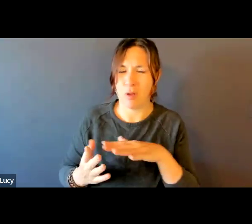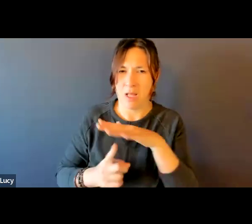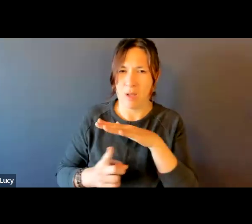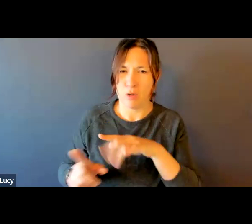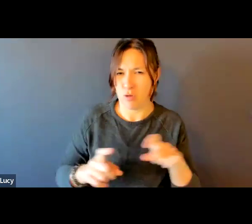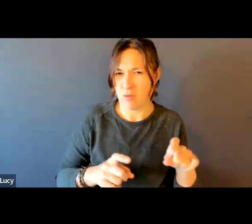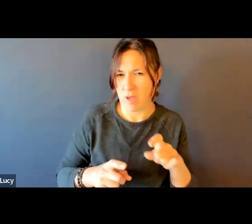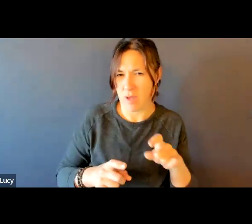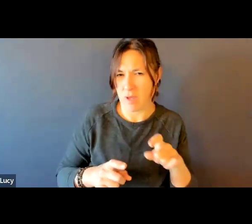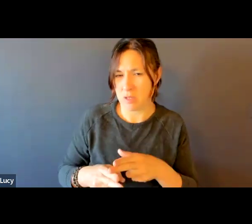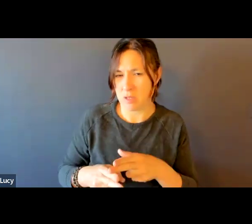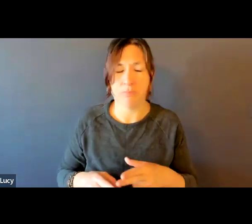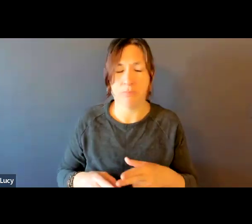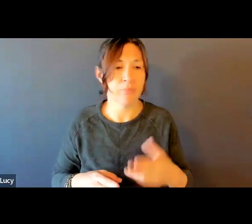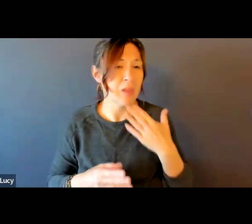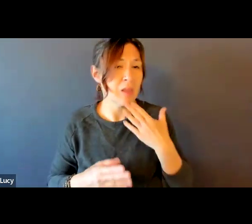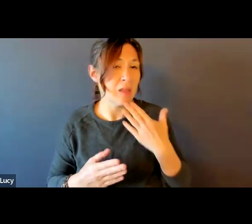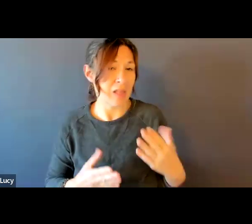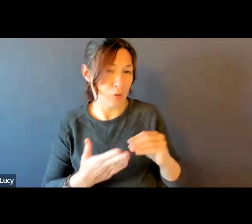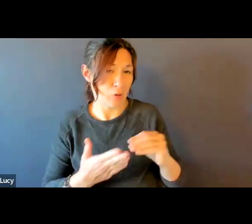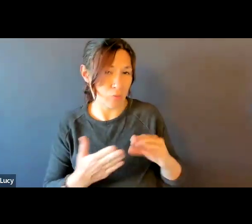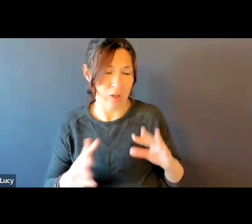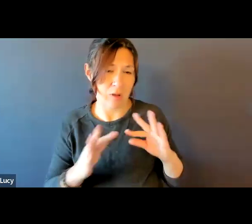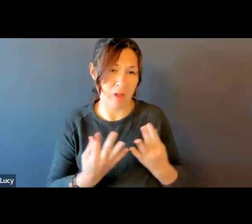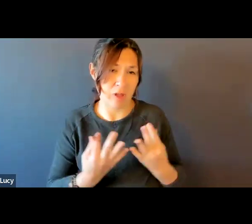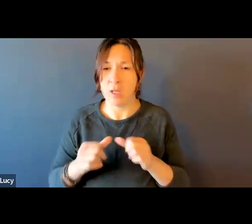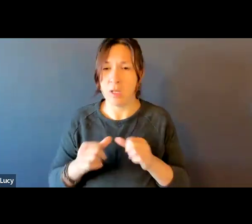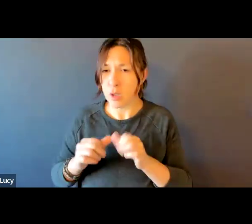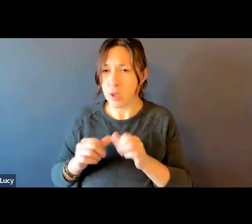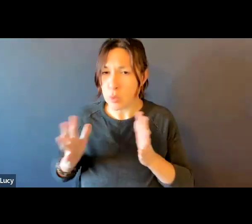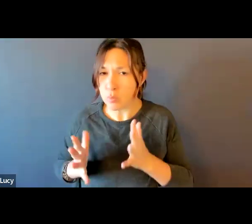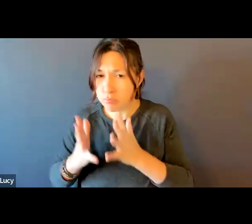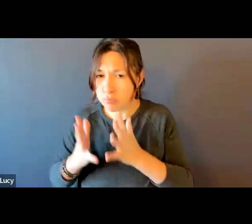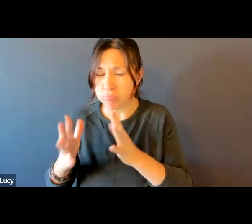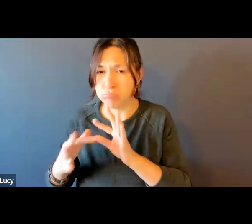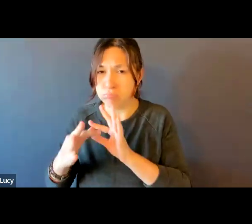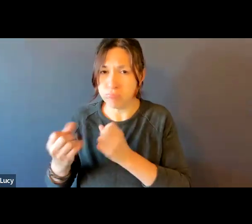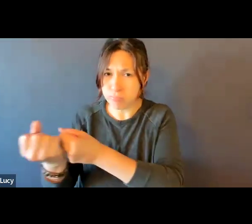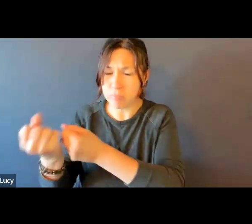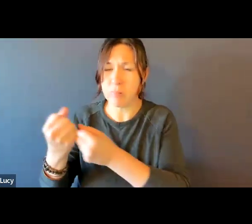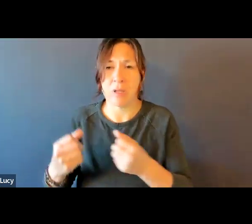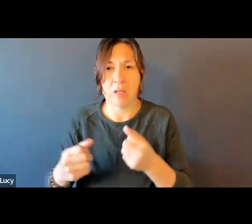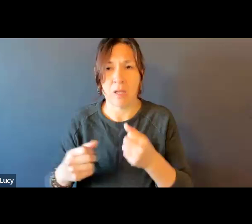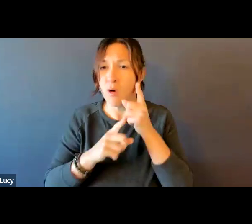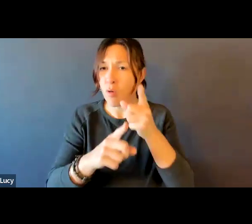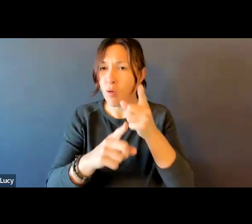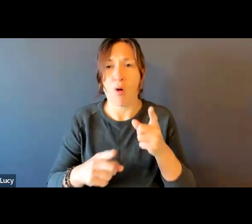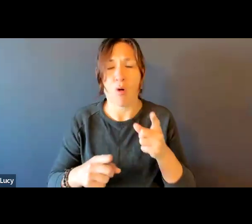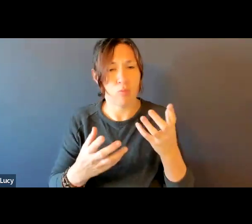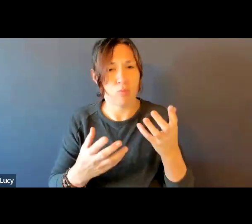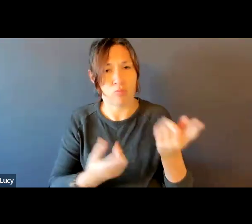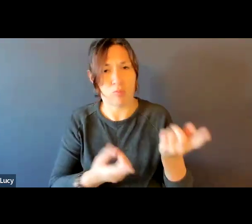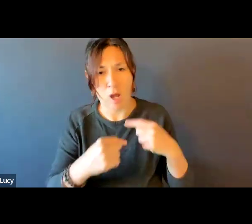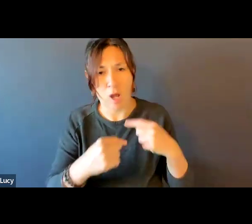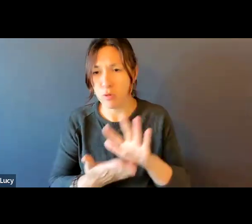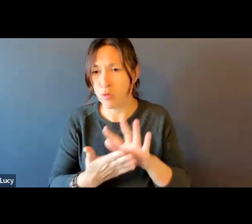families who continue to work with us, push us, and strive each day to bring their best selves to school.